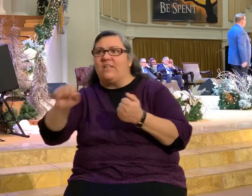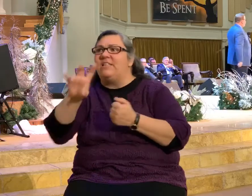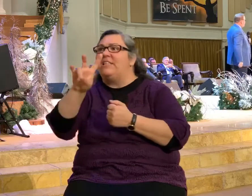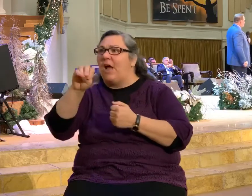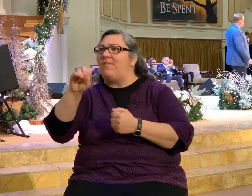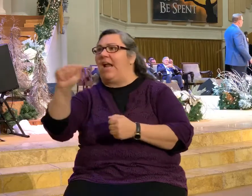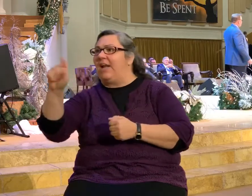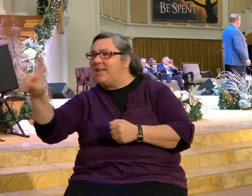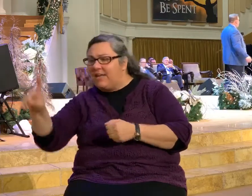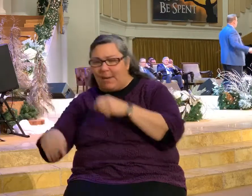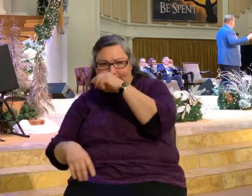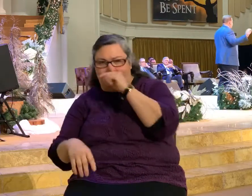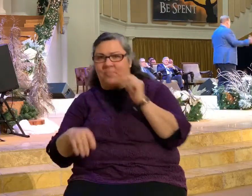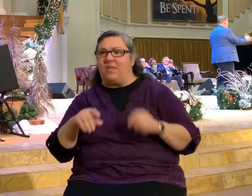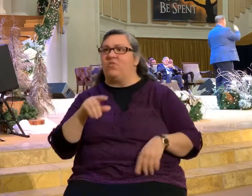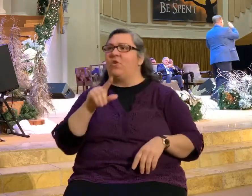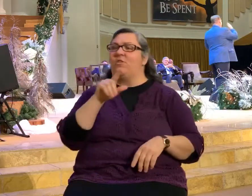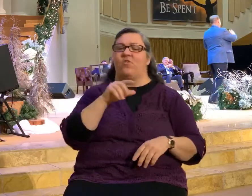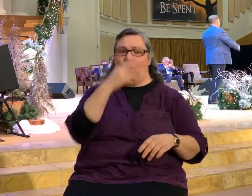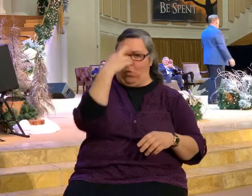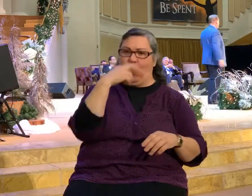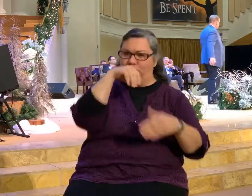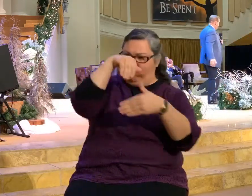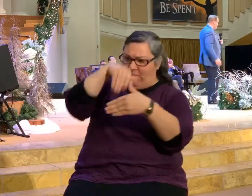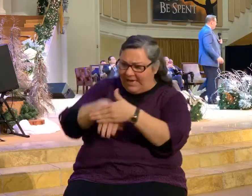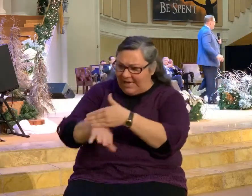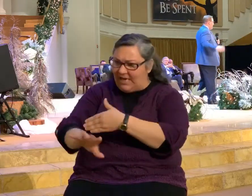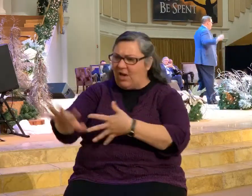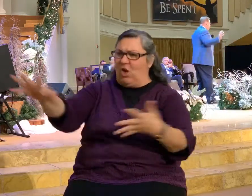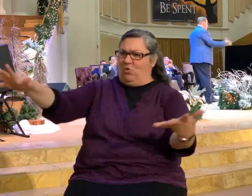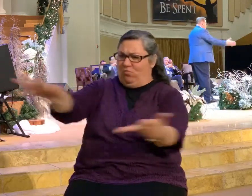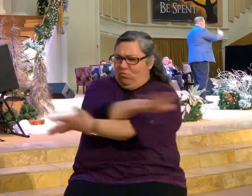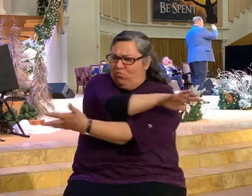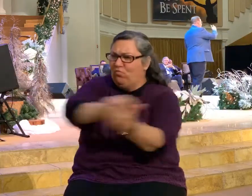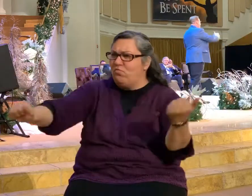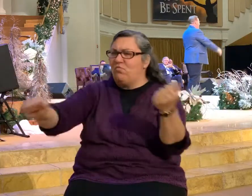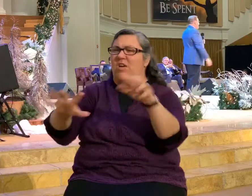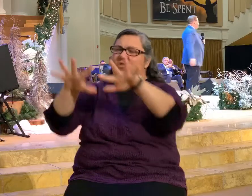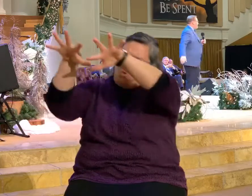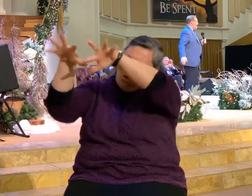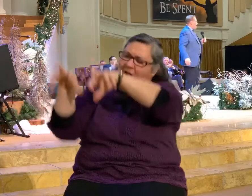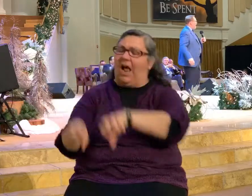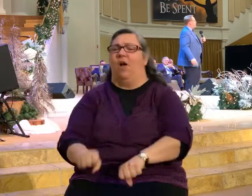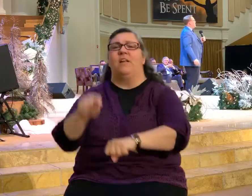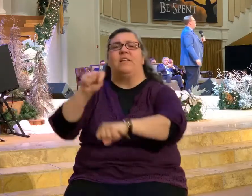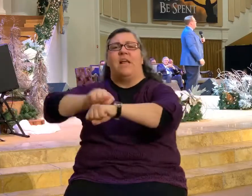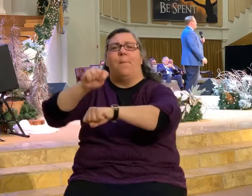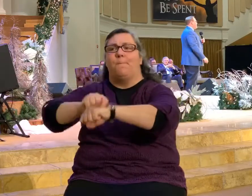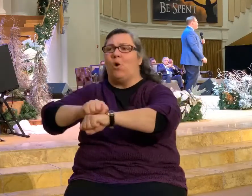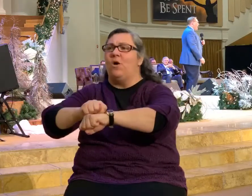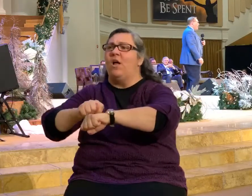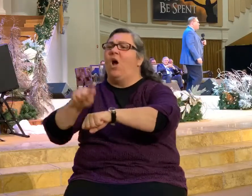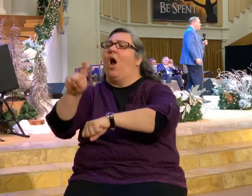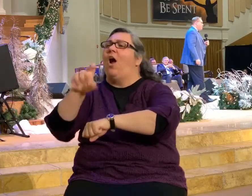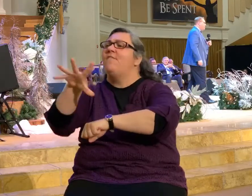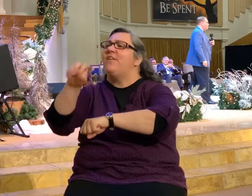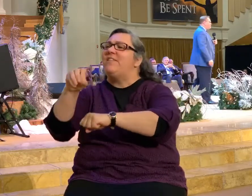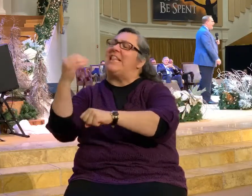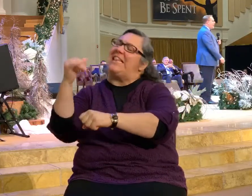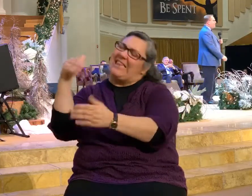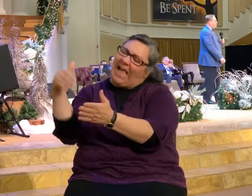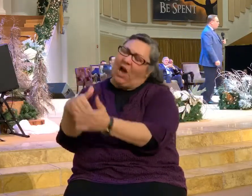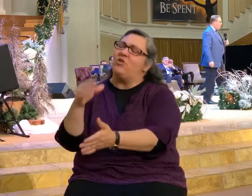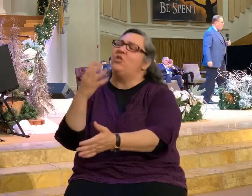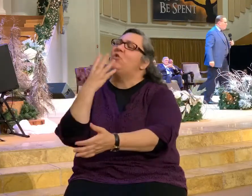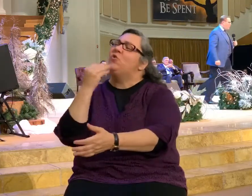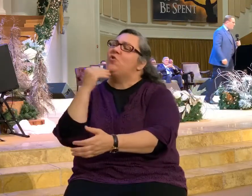roll into Jerusalem and would destroy it, tear down the temple. He would destroy it, and he would take 150,000 Jews